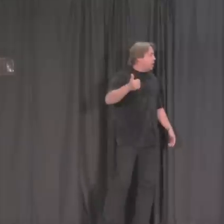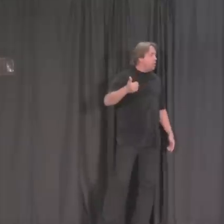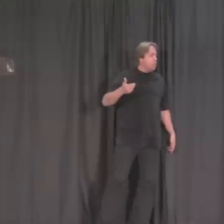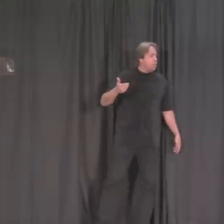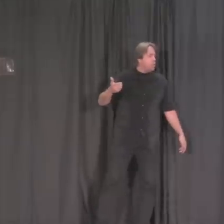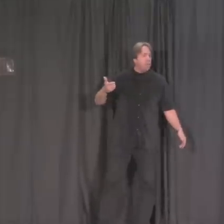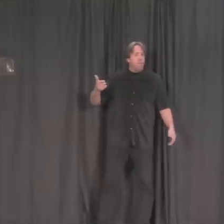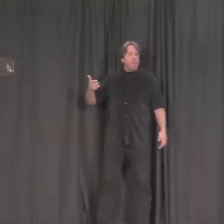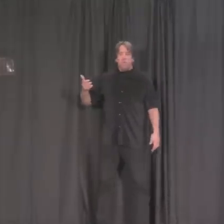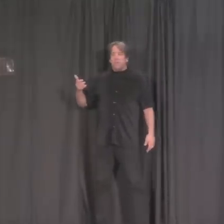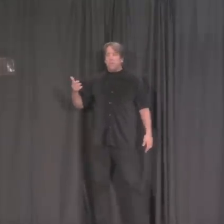What's another sign for walk?